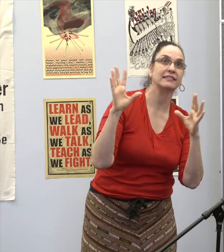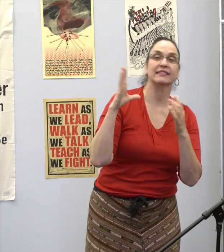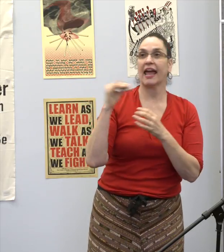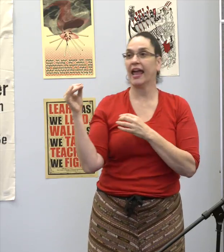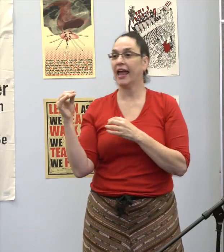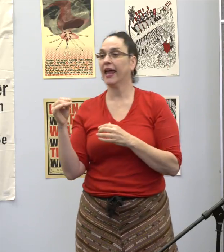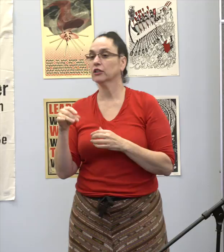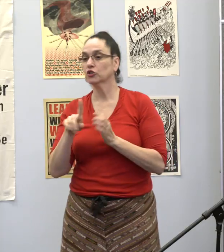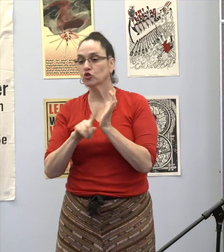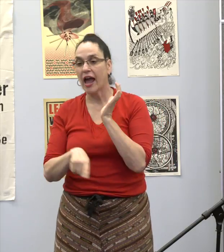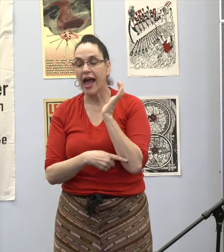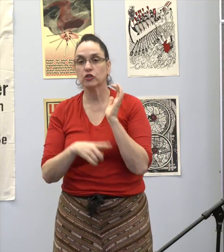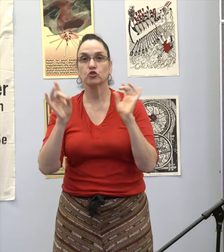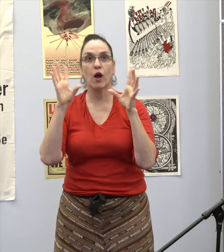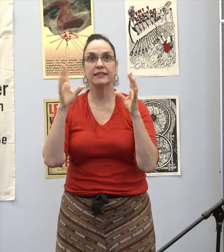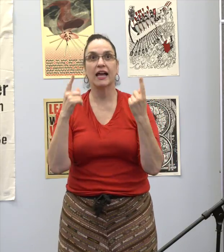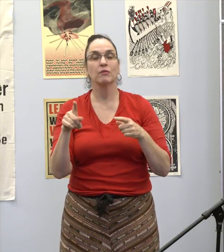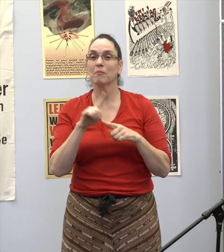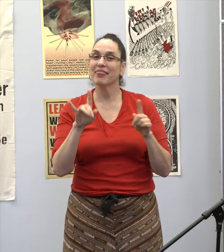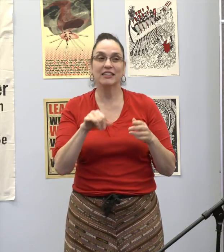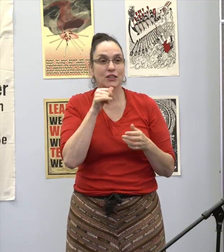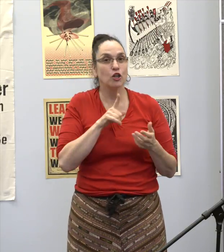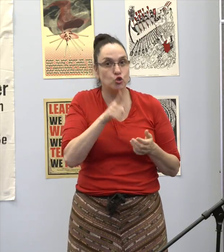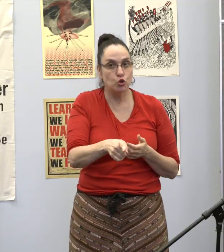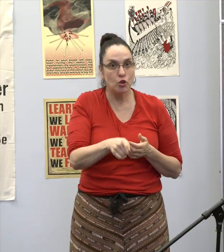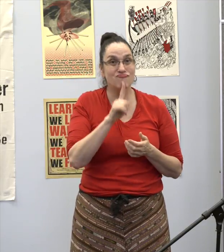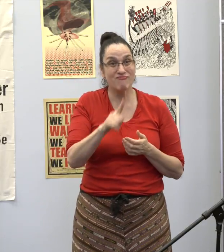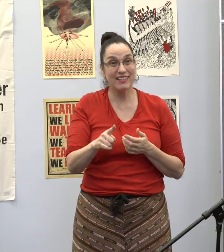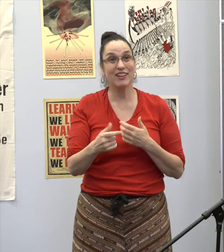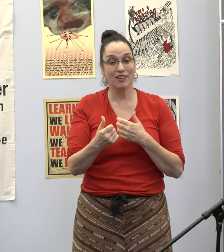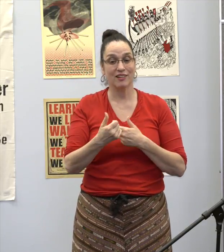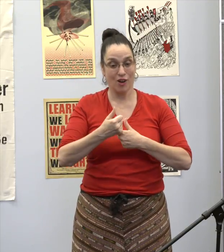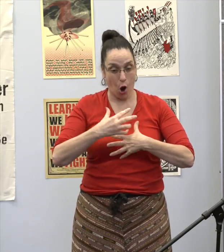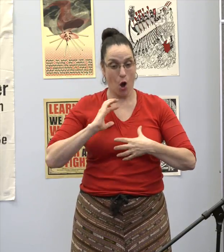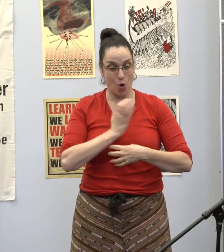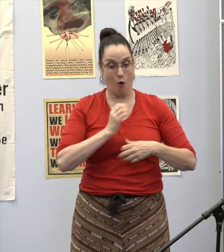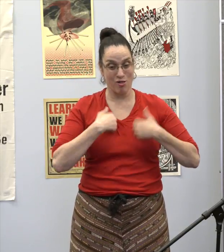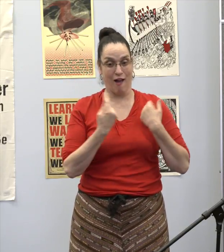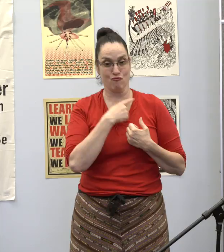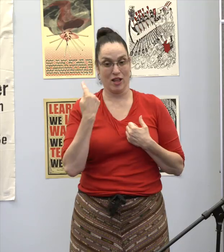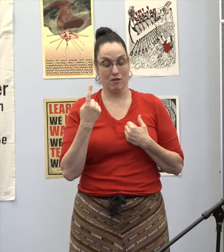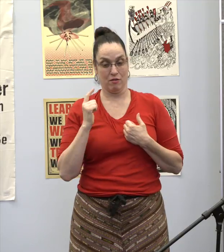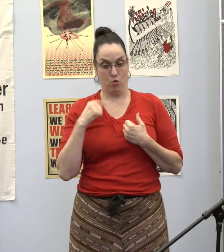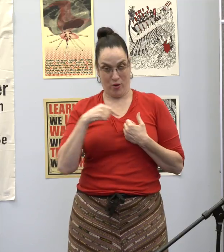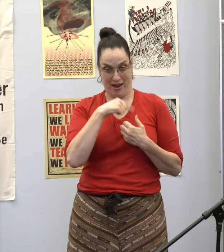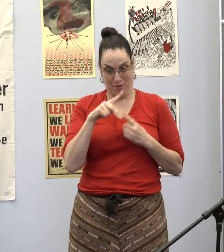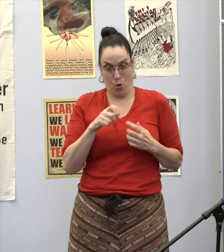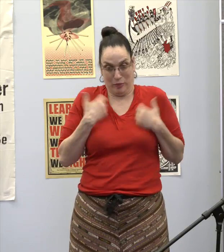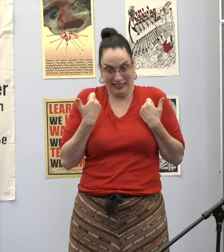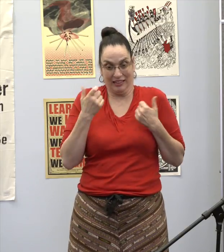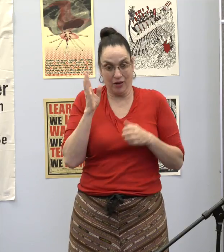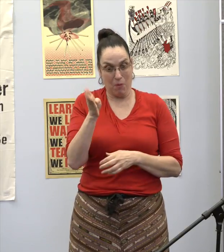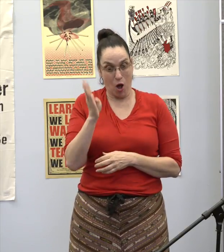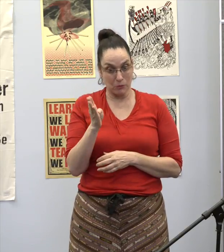true. It would have been putting our lives at risk, the people that live in South Baltimore, that lived in this